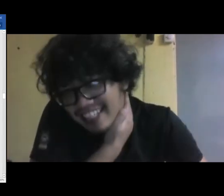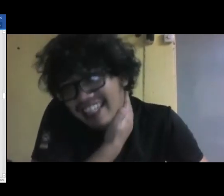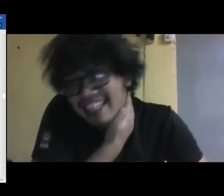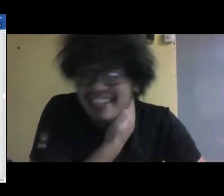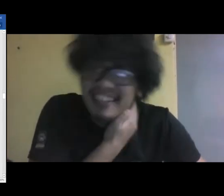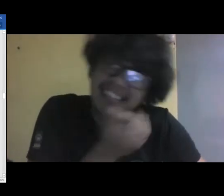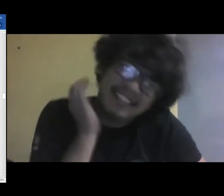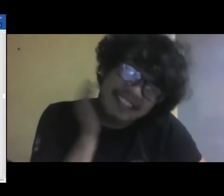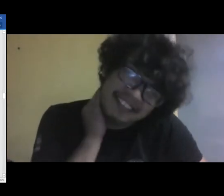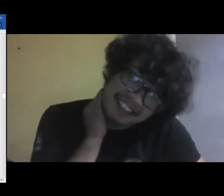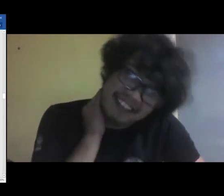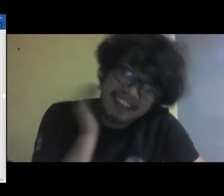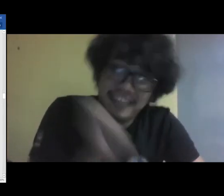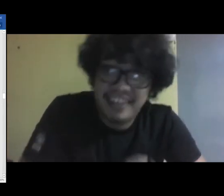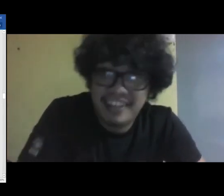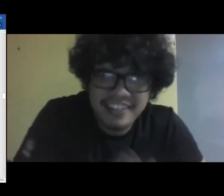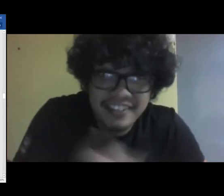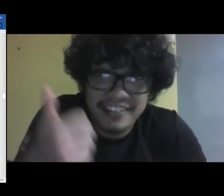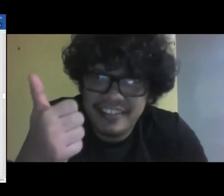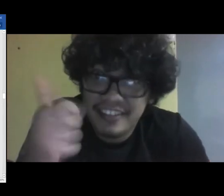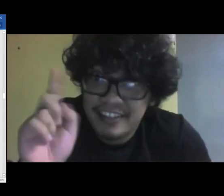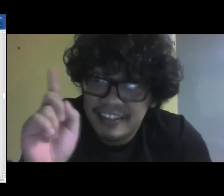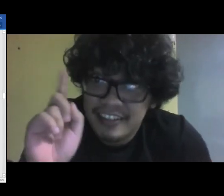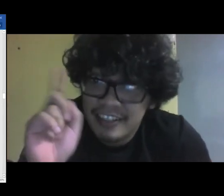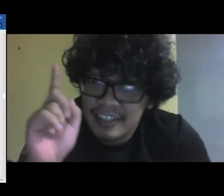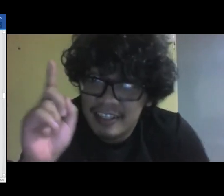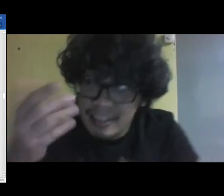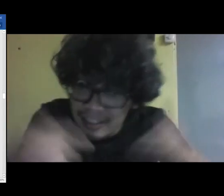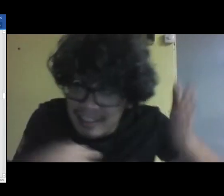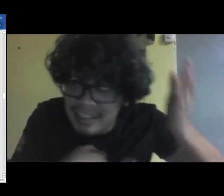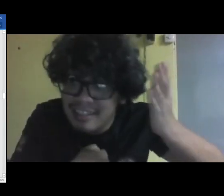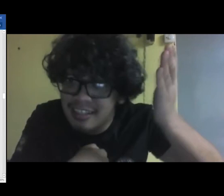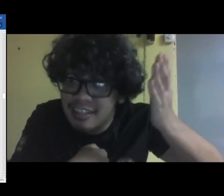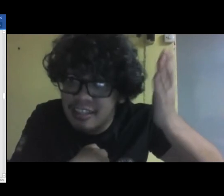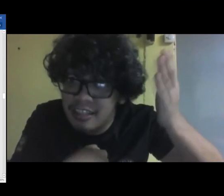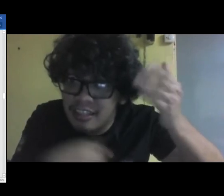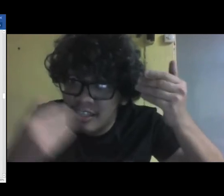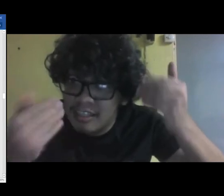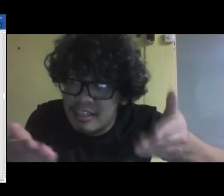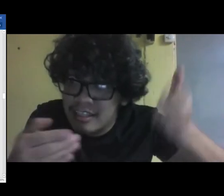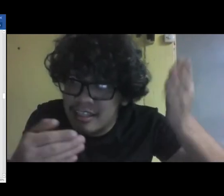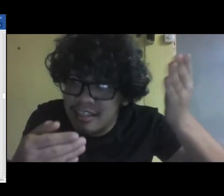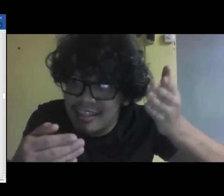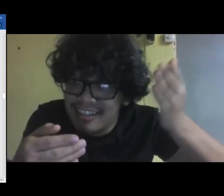Yes, it's good. My neck Okay. hurts. Yeah, so sorry about that. Mhm.